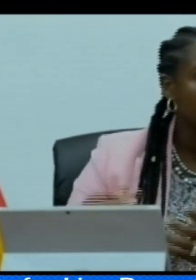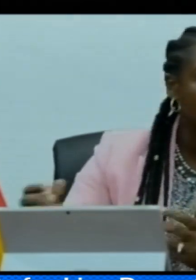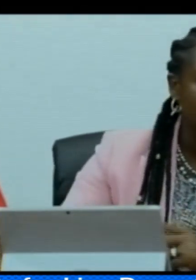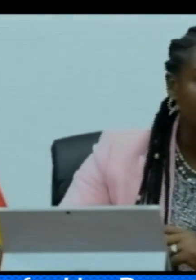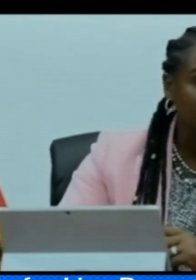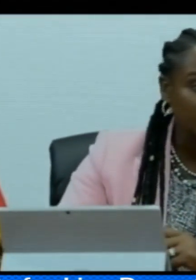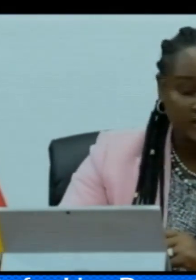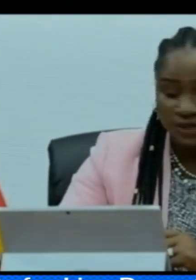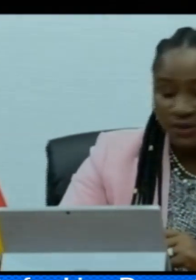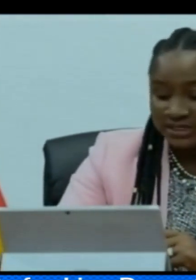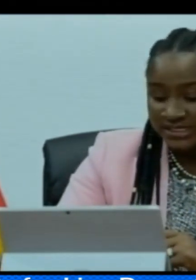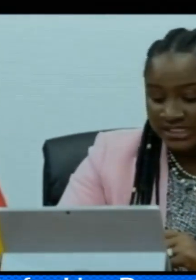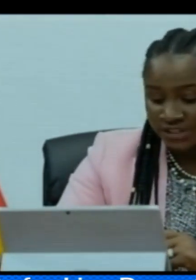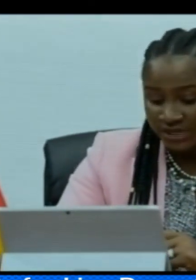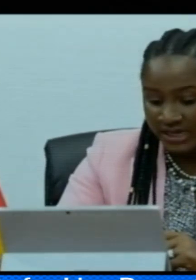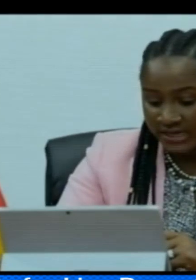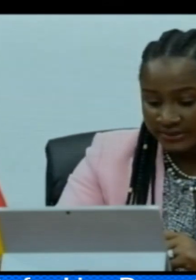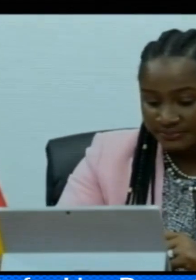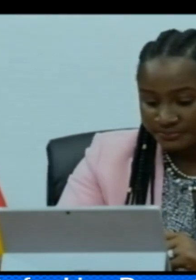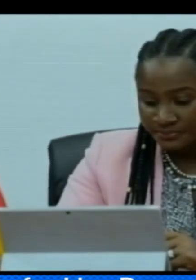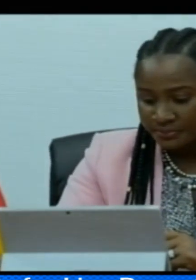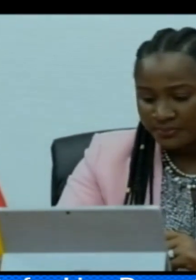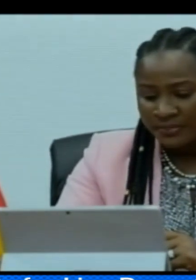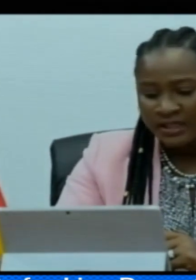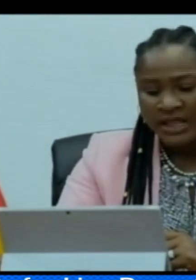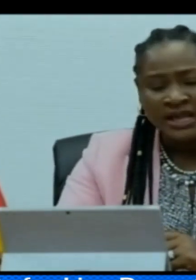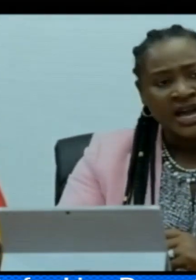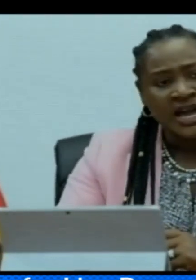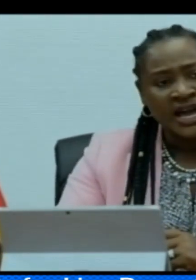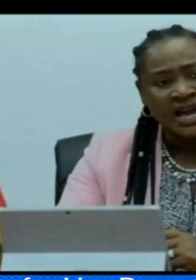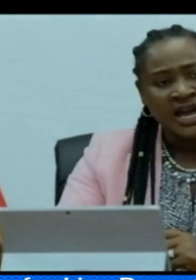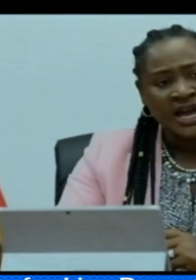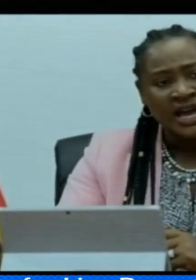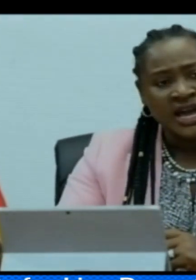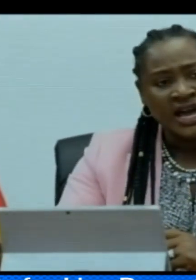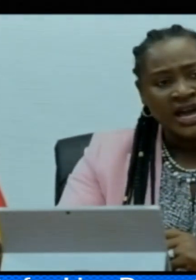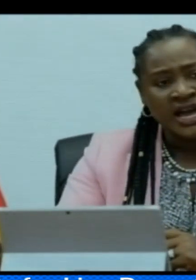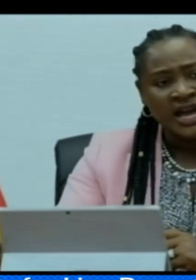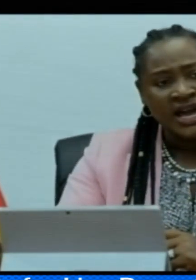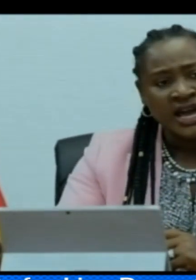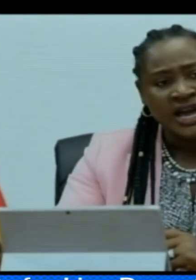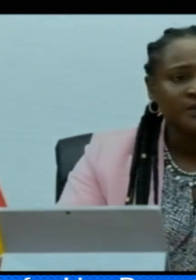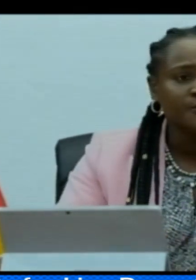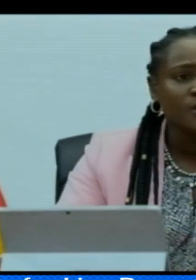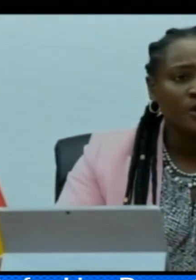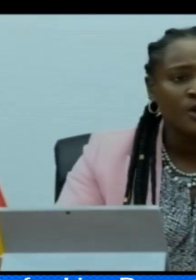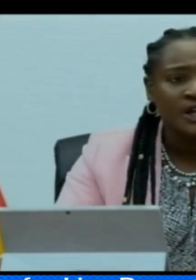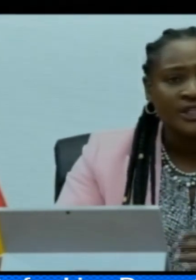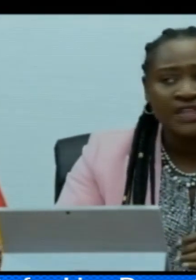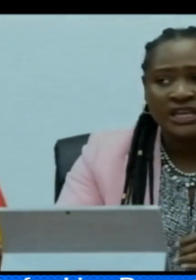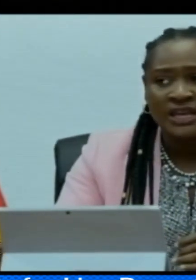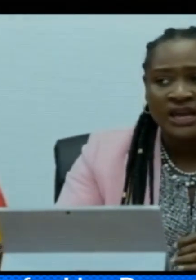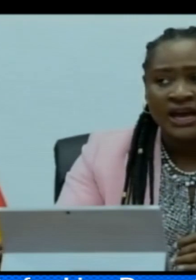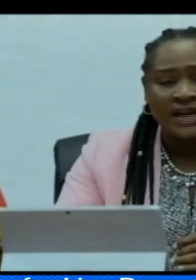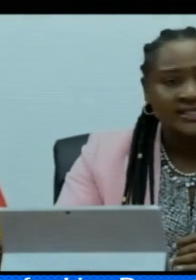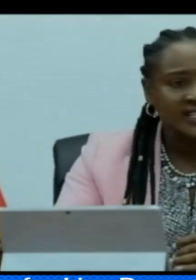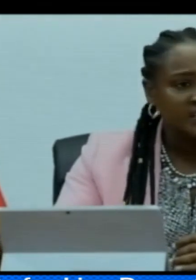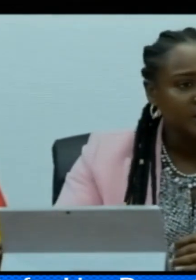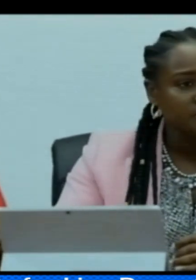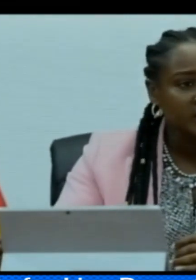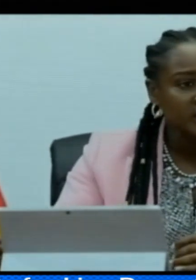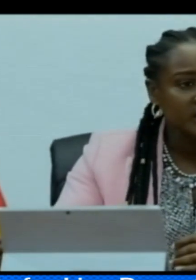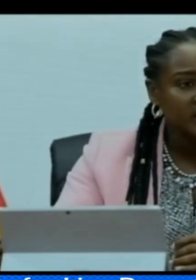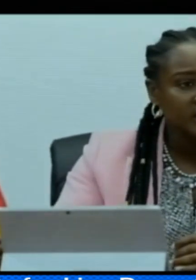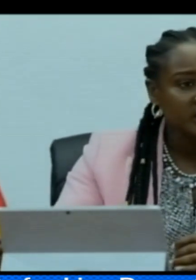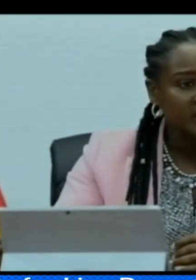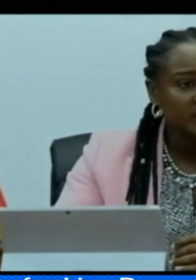among other key stakeholders in this regard. And since early January, even before the assessment